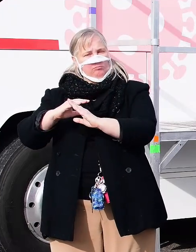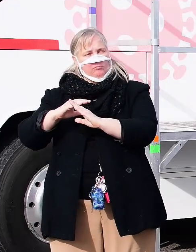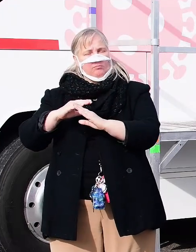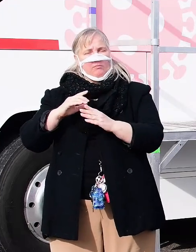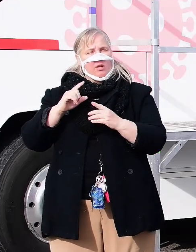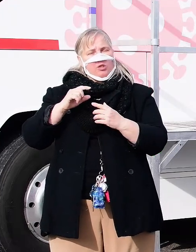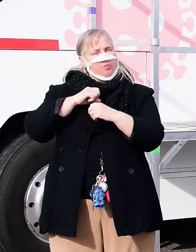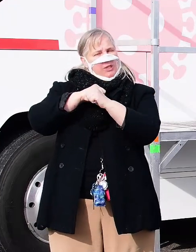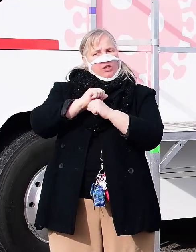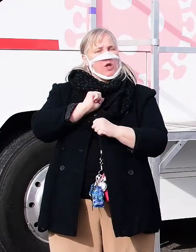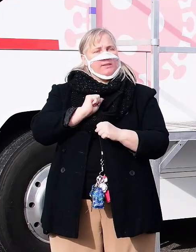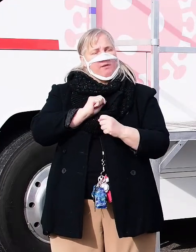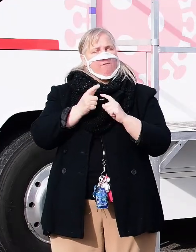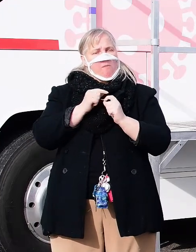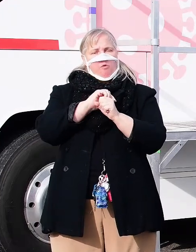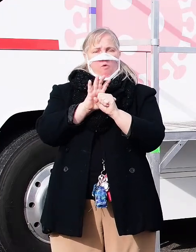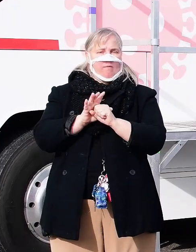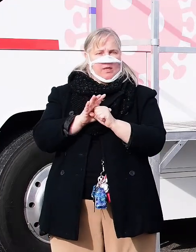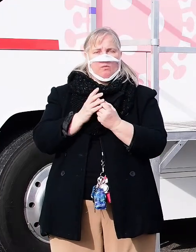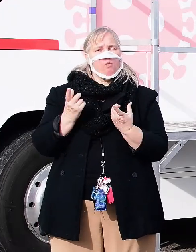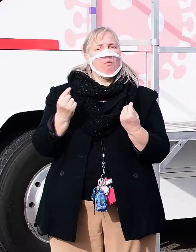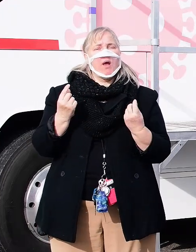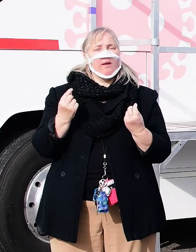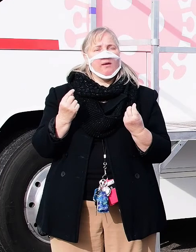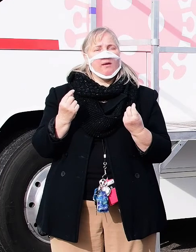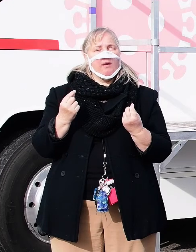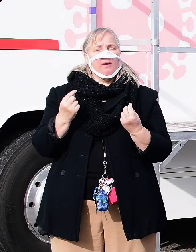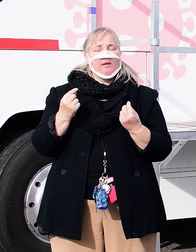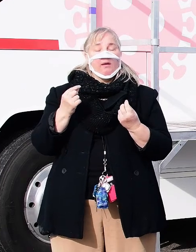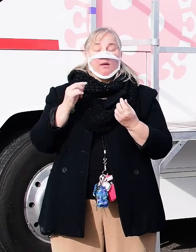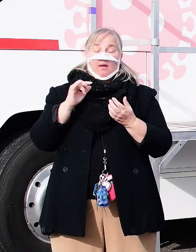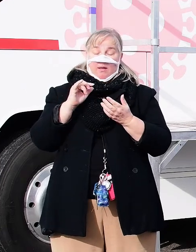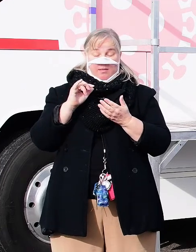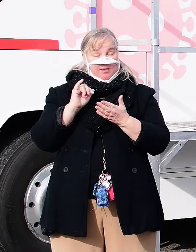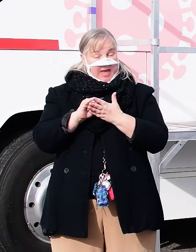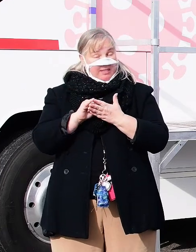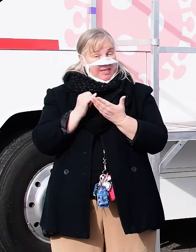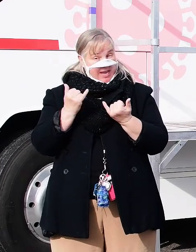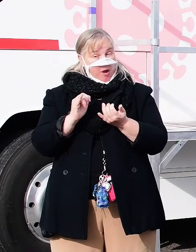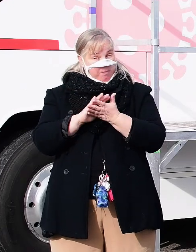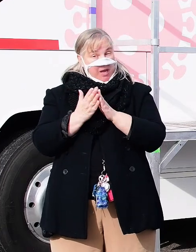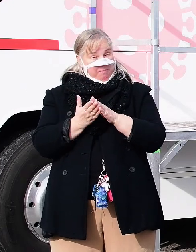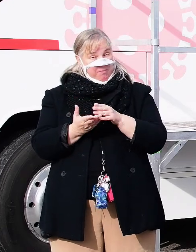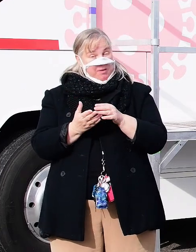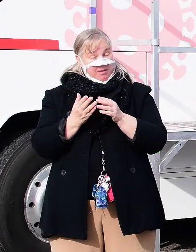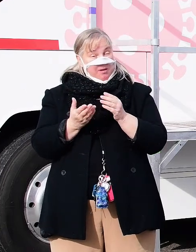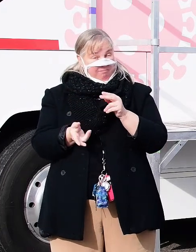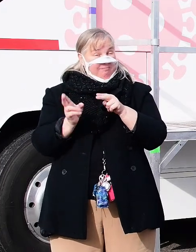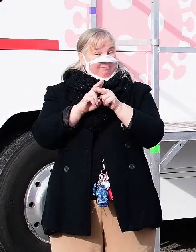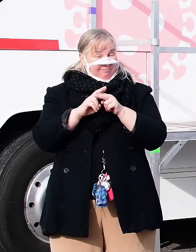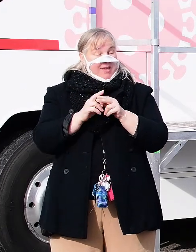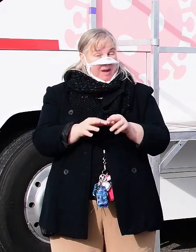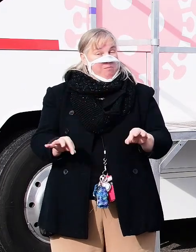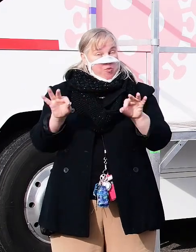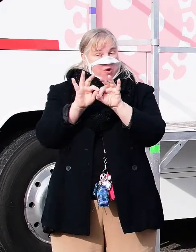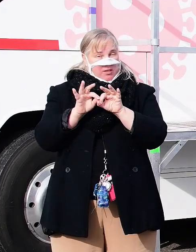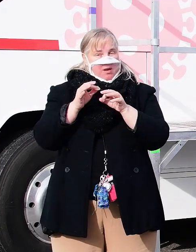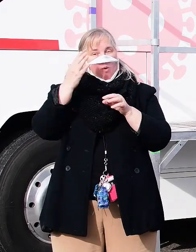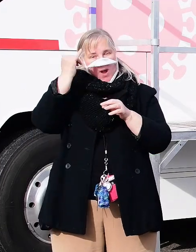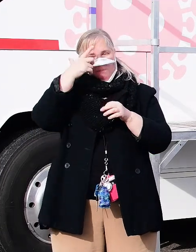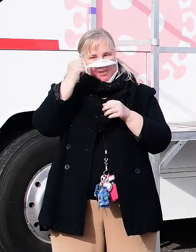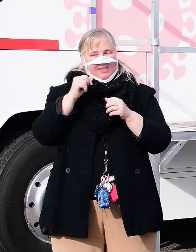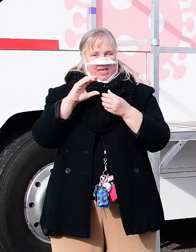to protect ourselves from COVID-19 that have increased importance as our case numbers continue to